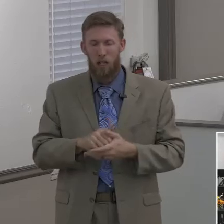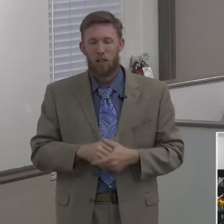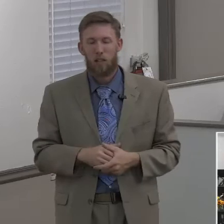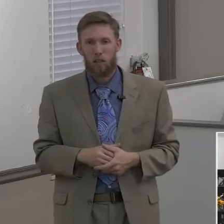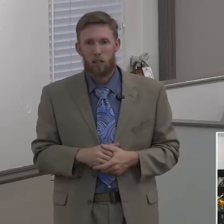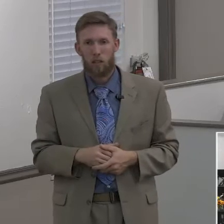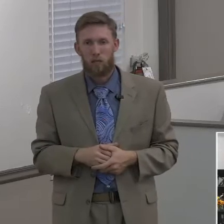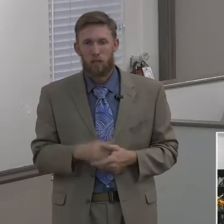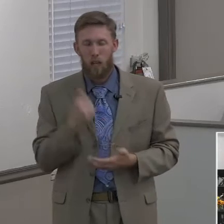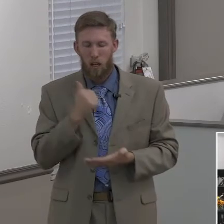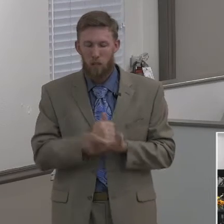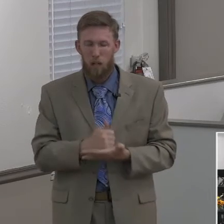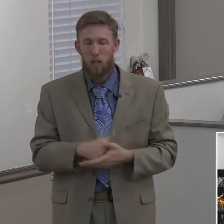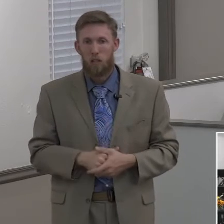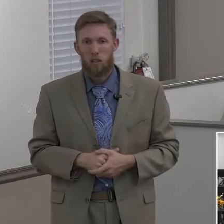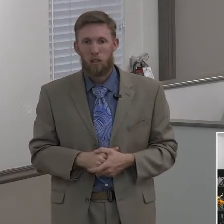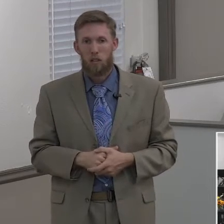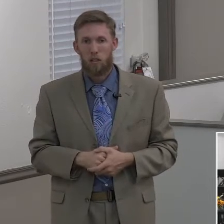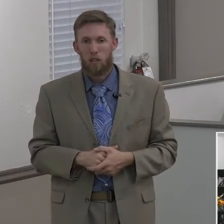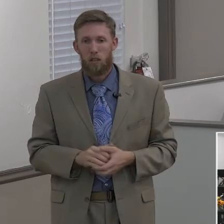going to keep it up. Amen?